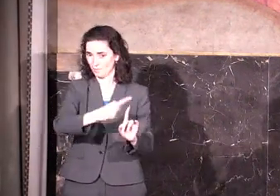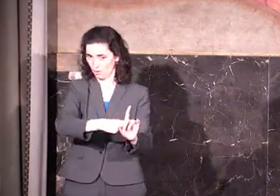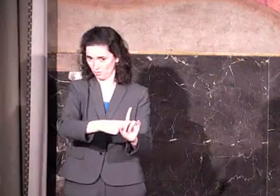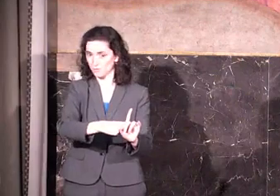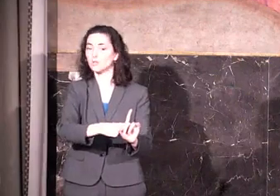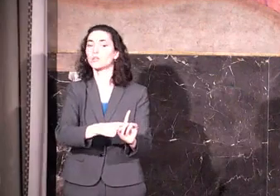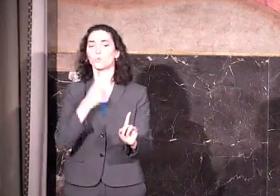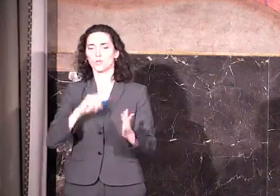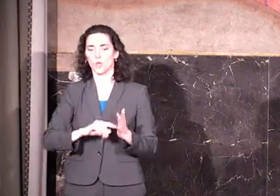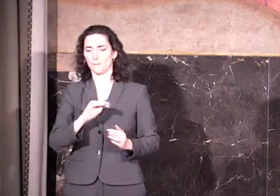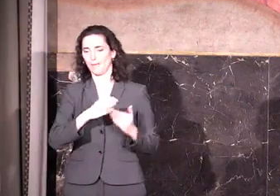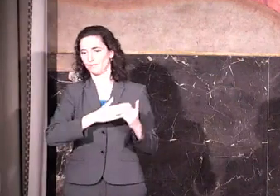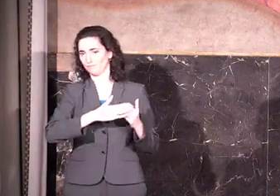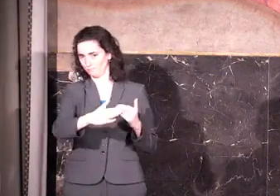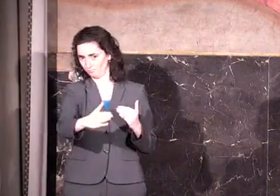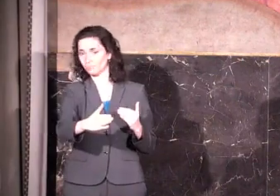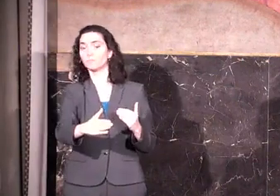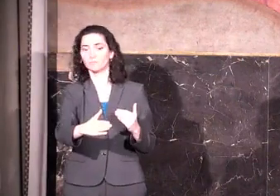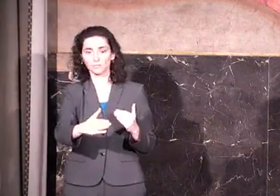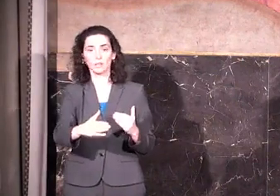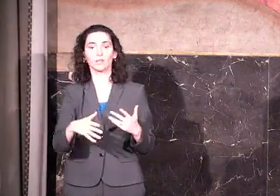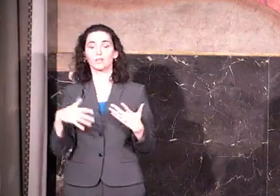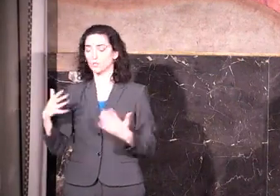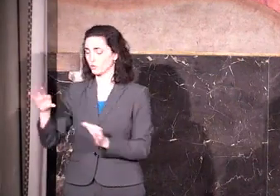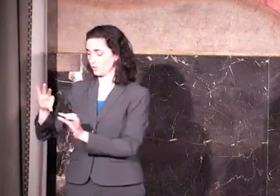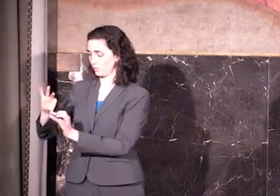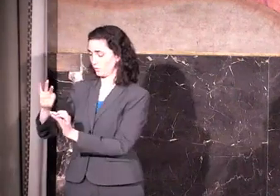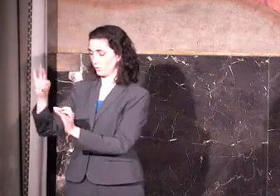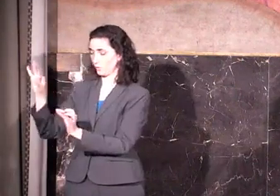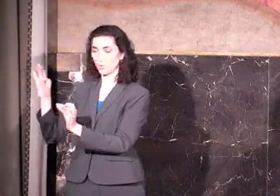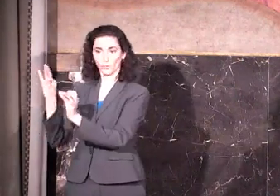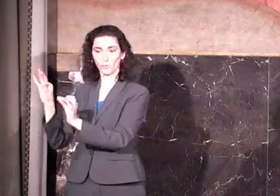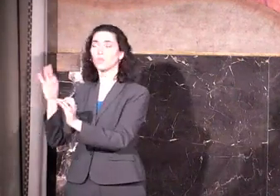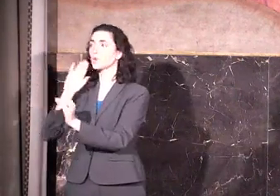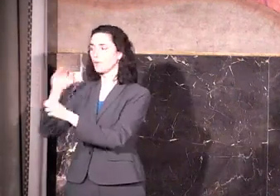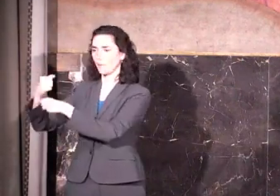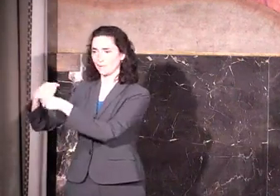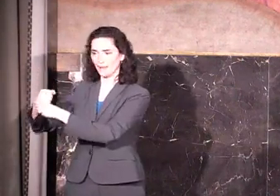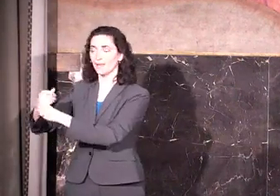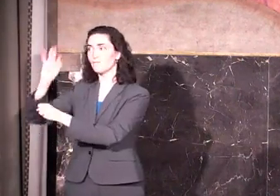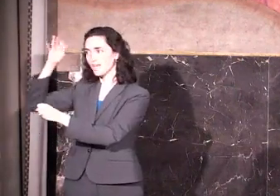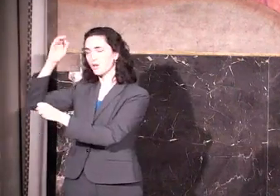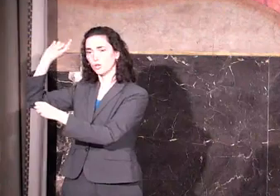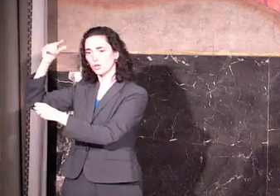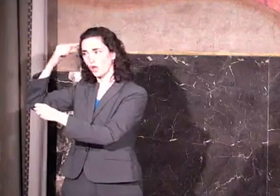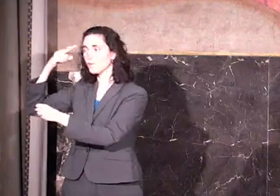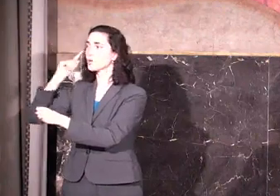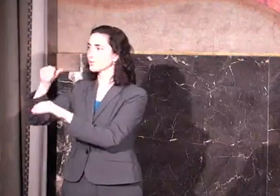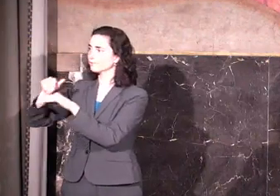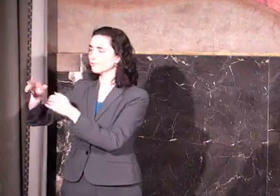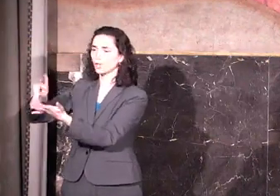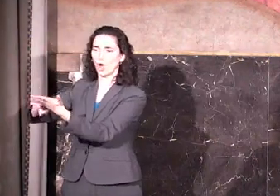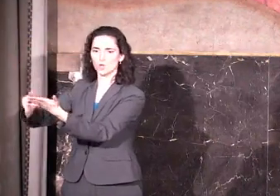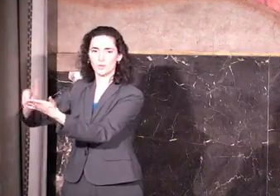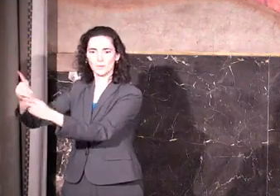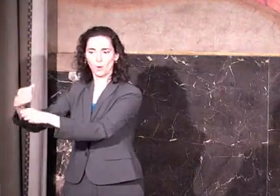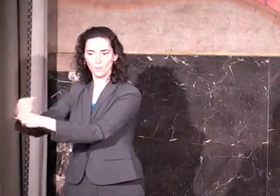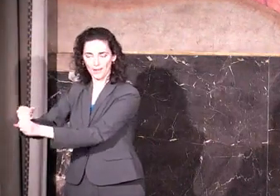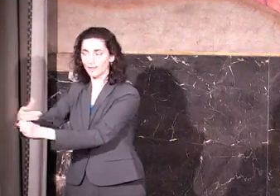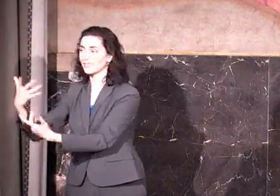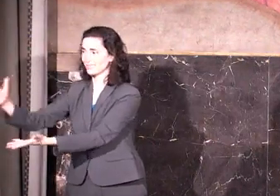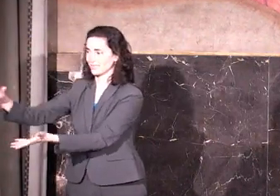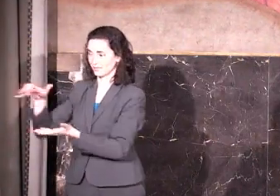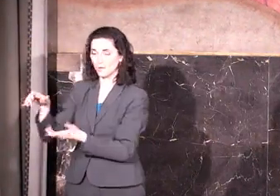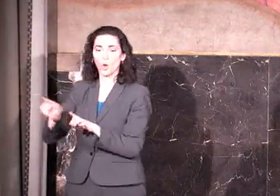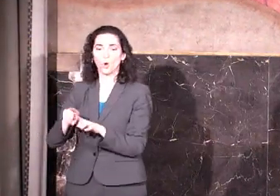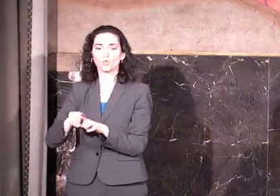and the vast majority of our viral transport medium will be resourced as well by the federal government. And so those shipments have started coming